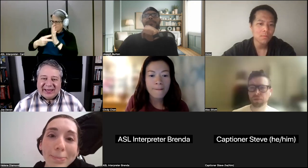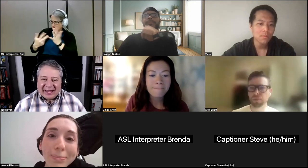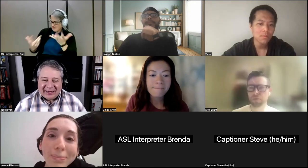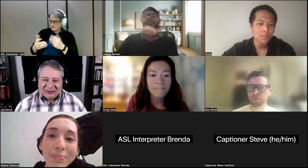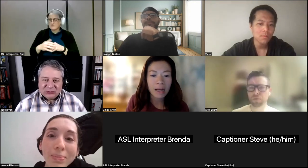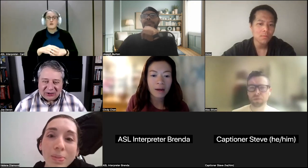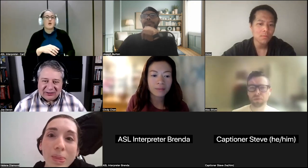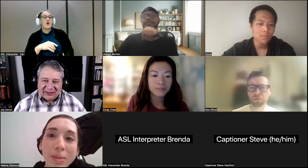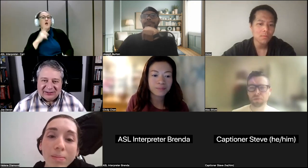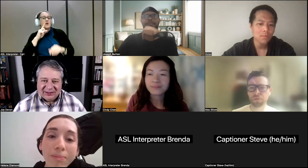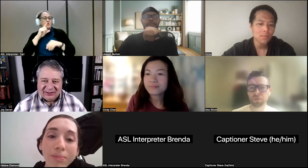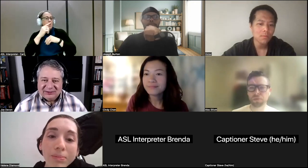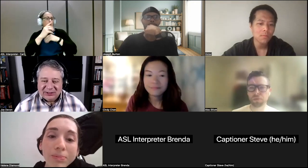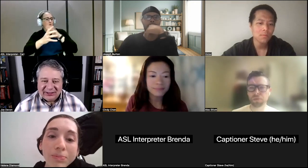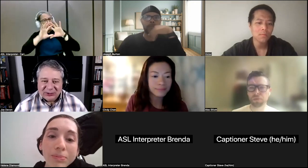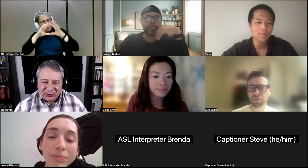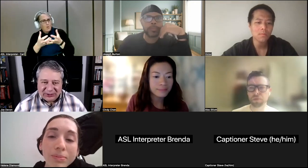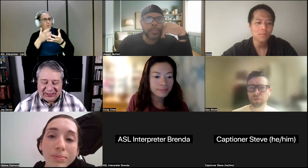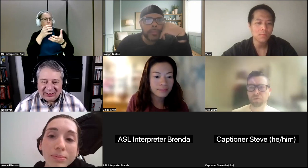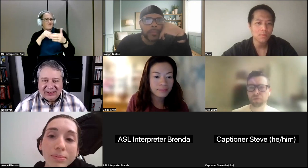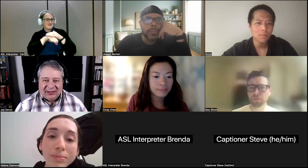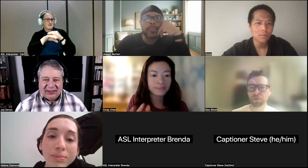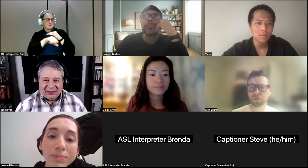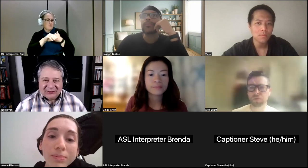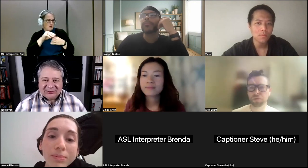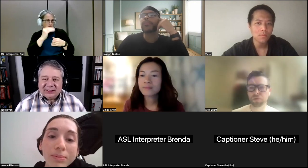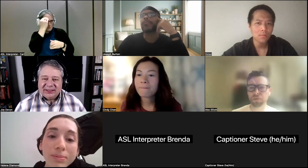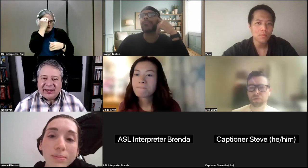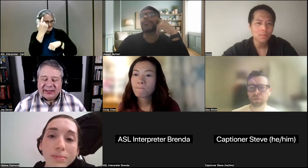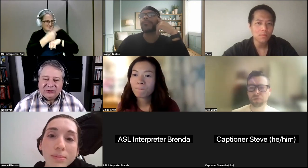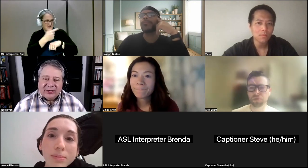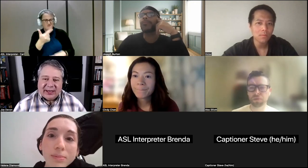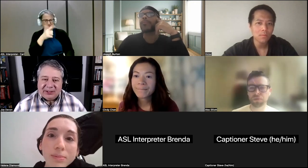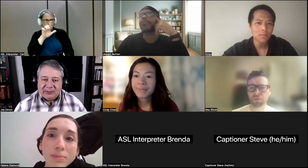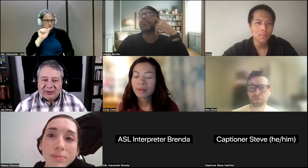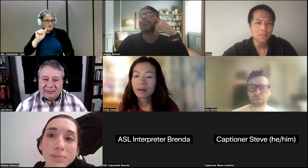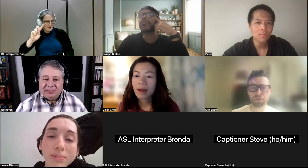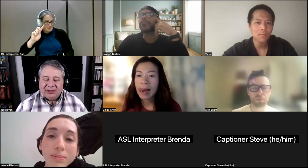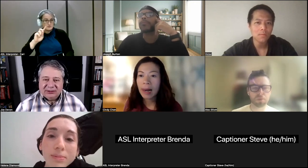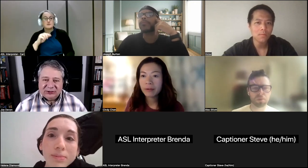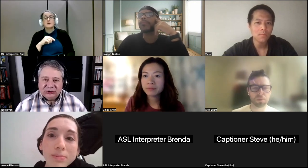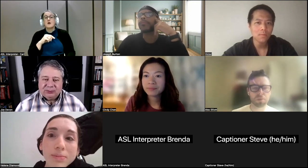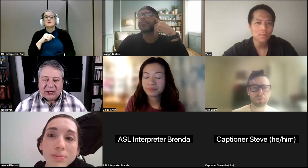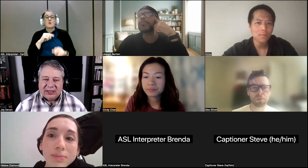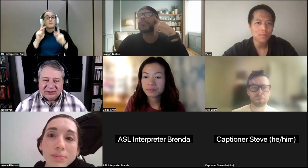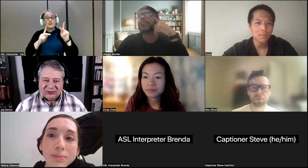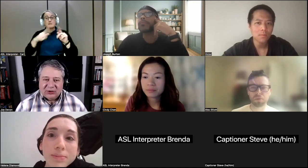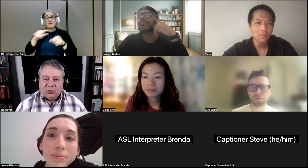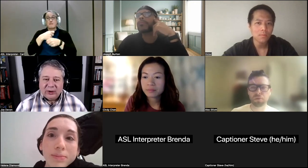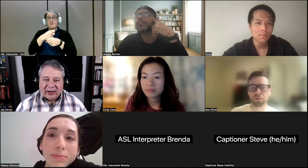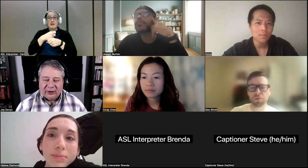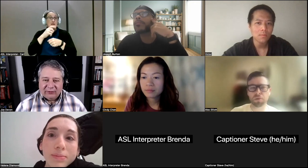or GAD as we call it in the disability community, is a day to get people that build digital